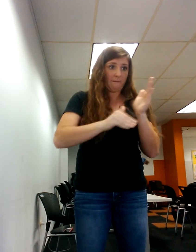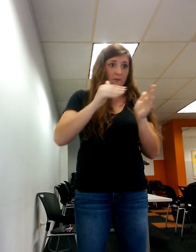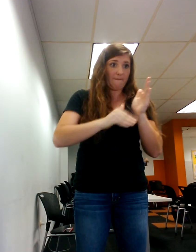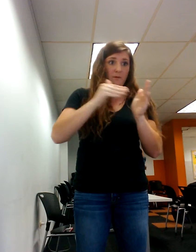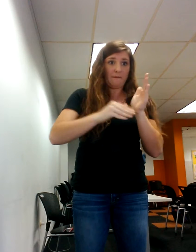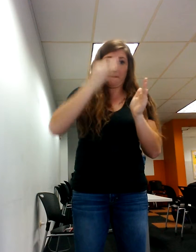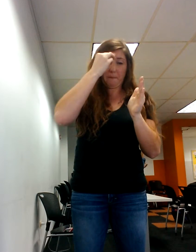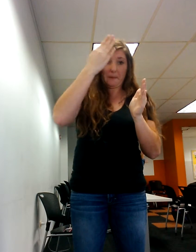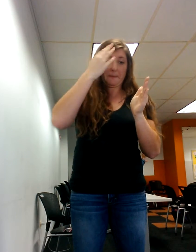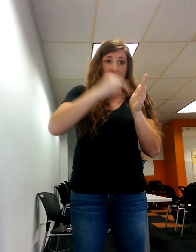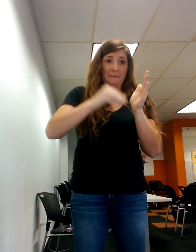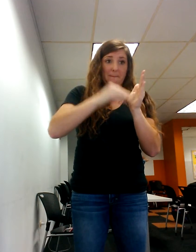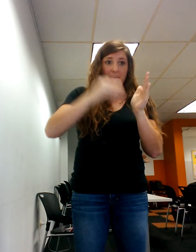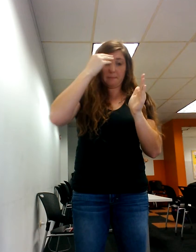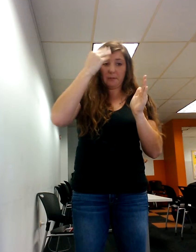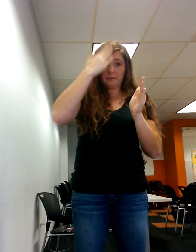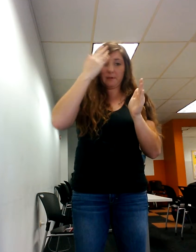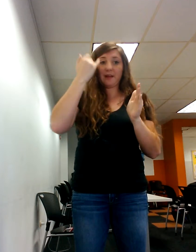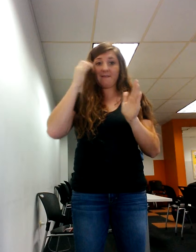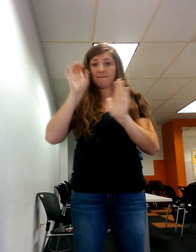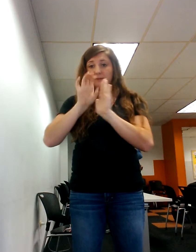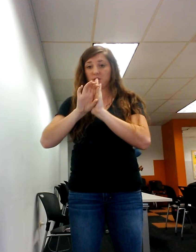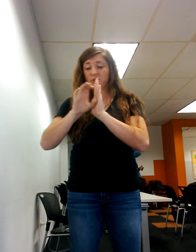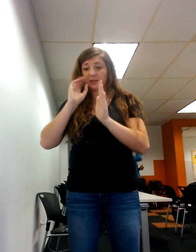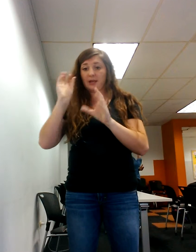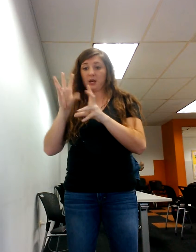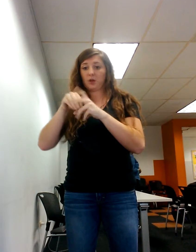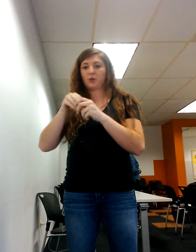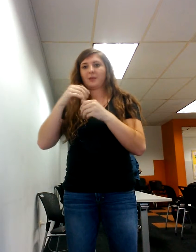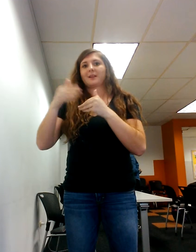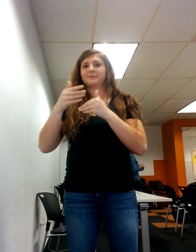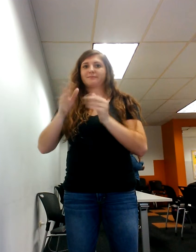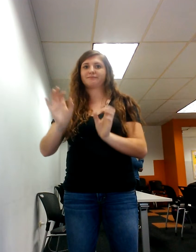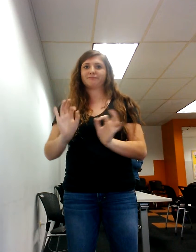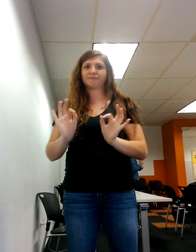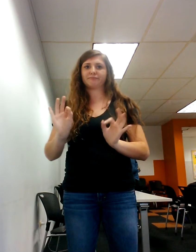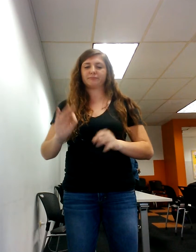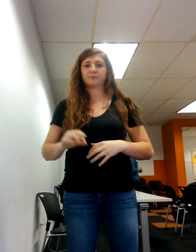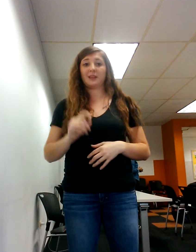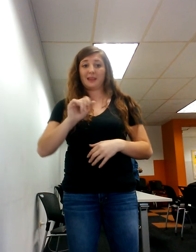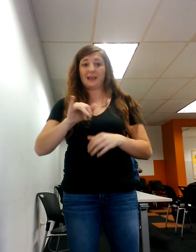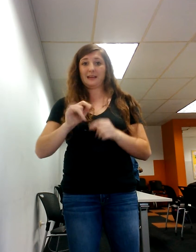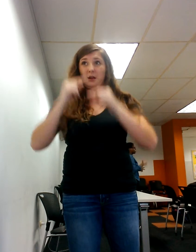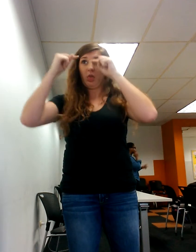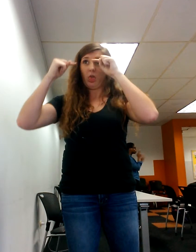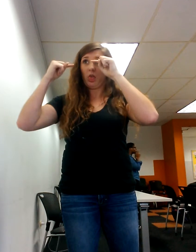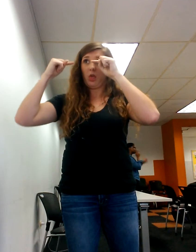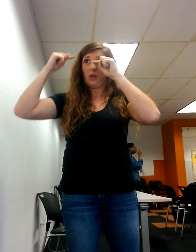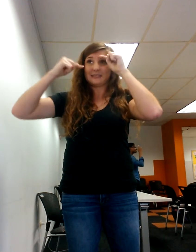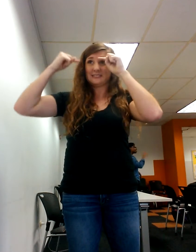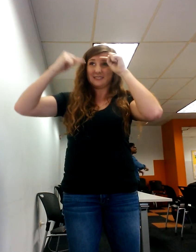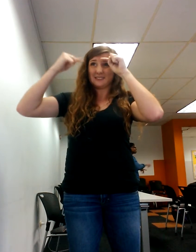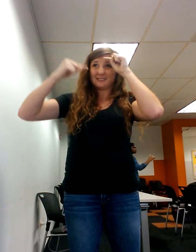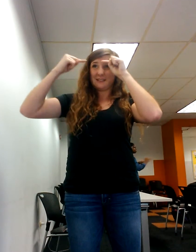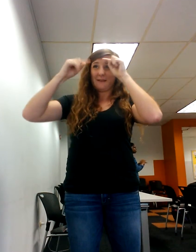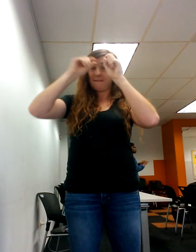able to do it that much easier. Okay? So we need to really work at this, because that's the only way that we're going to